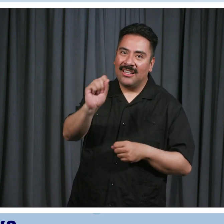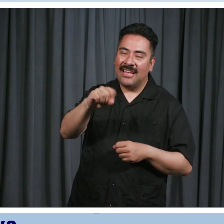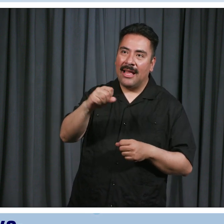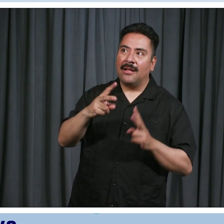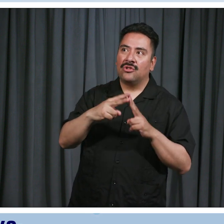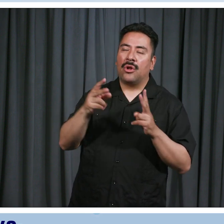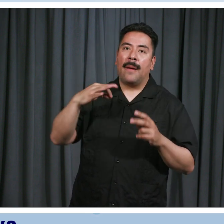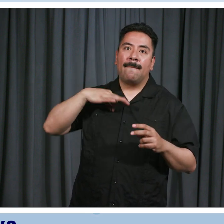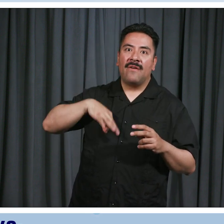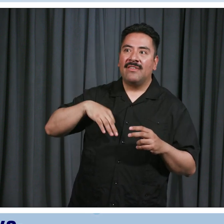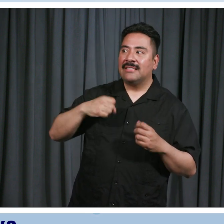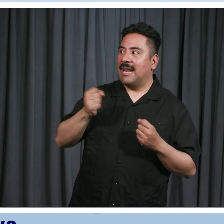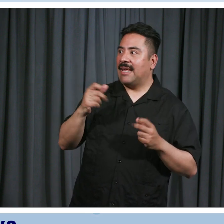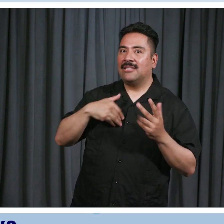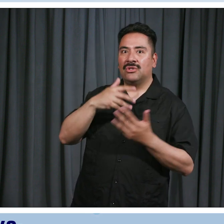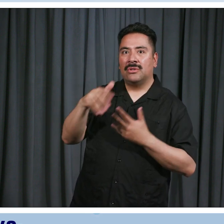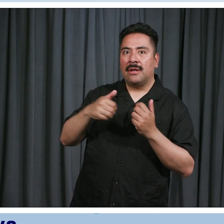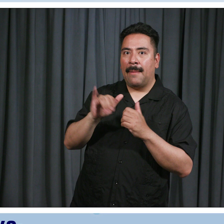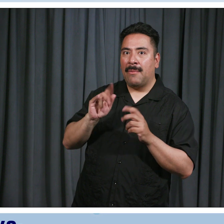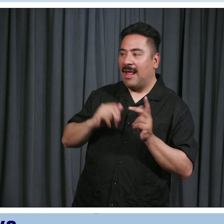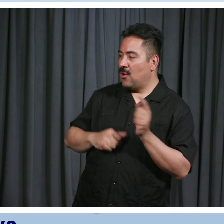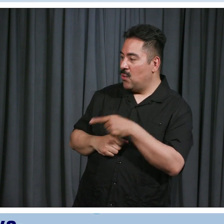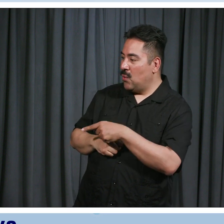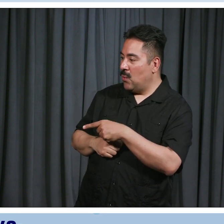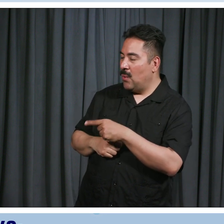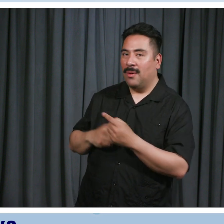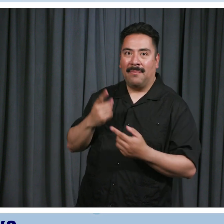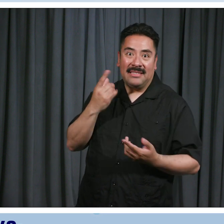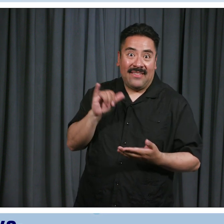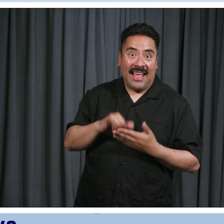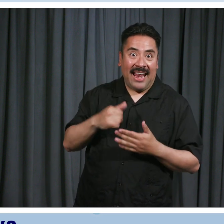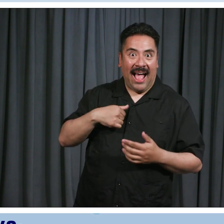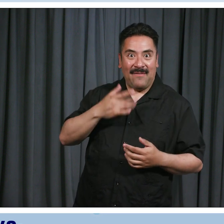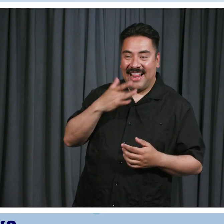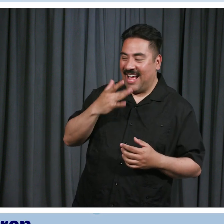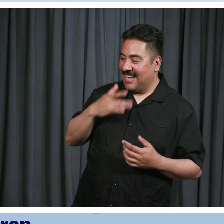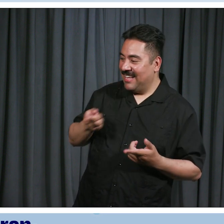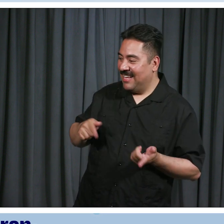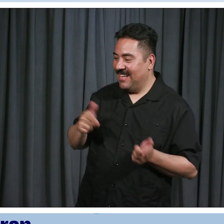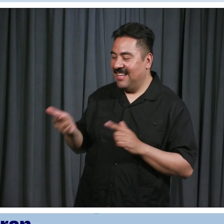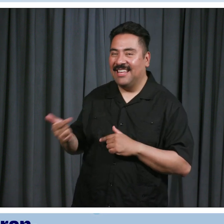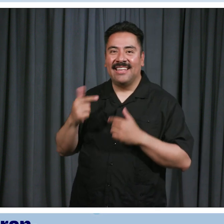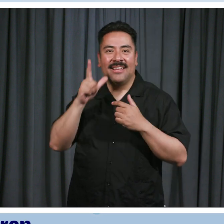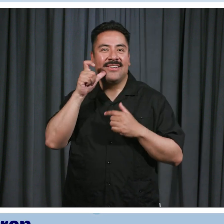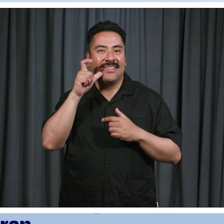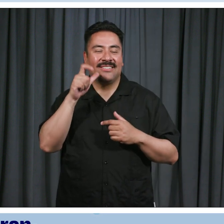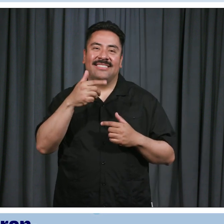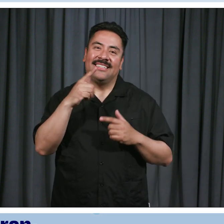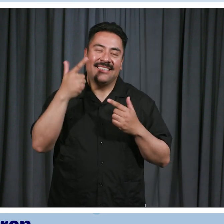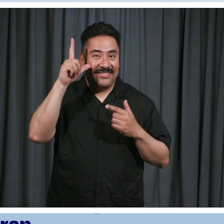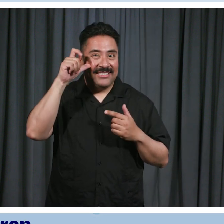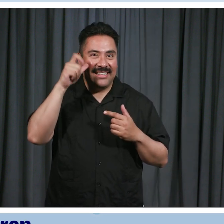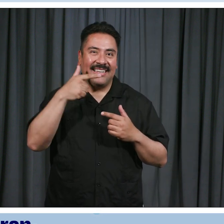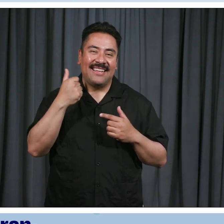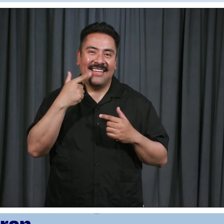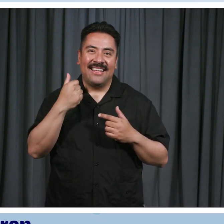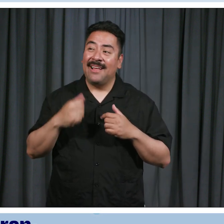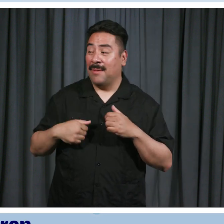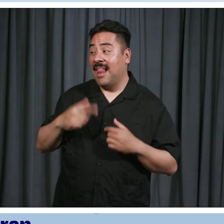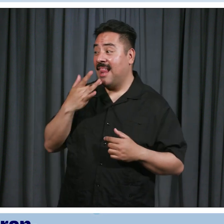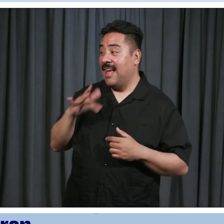total privilege, and I get to hang out with people like you because of it. Like how lucky am I? Pretty lucky. Yeah.